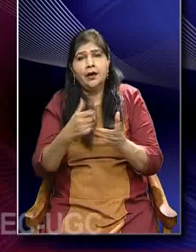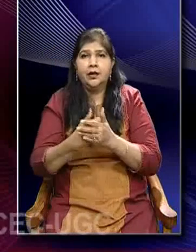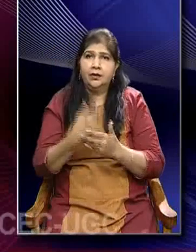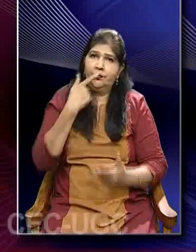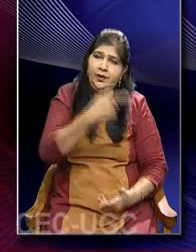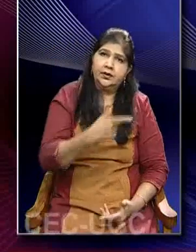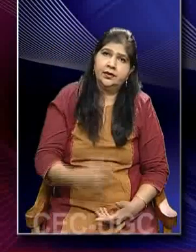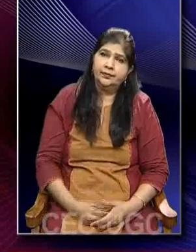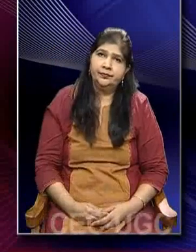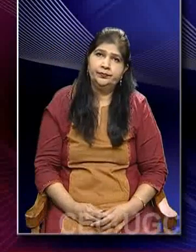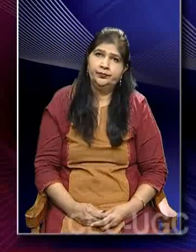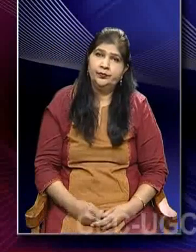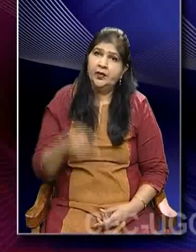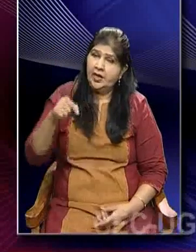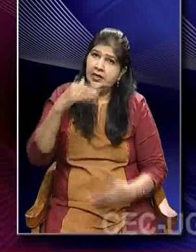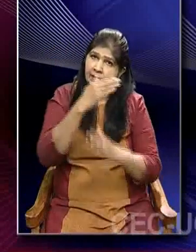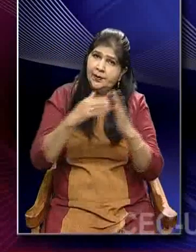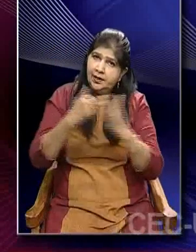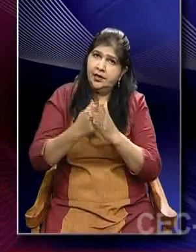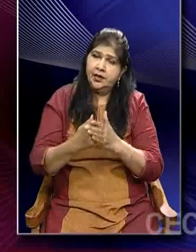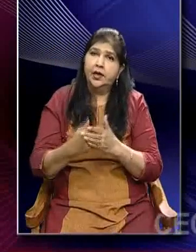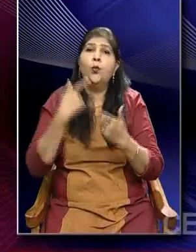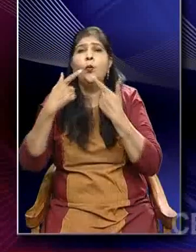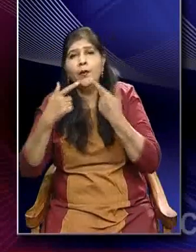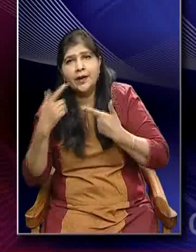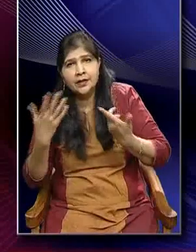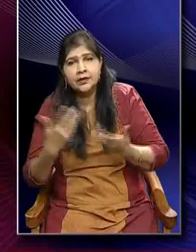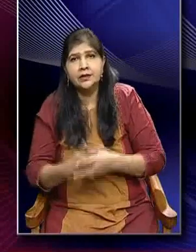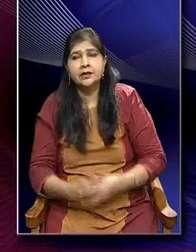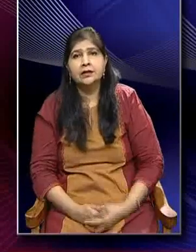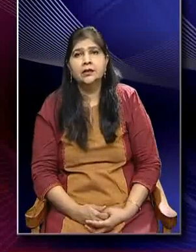lecture. In this part, we shall discuss